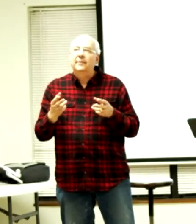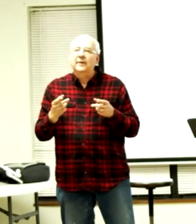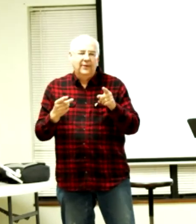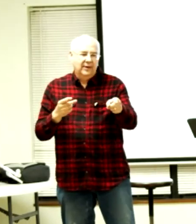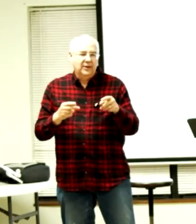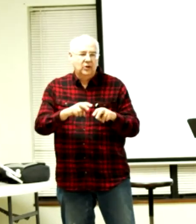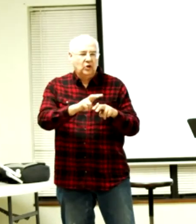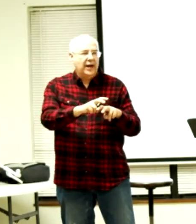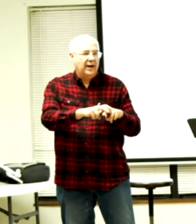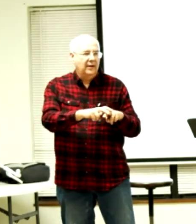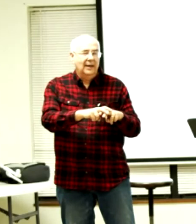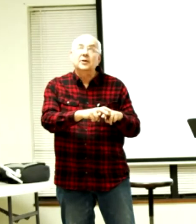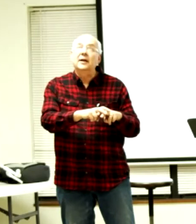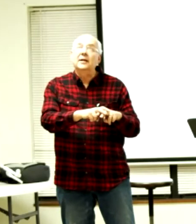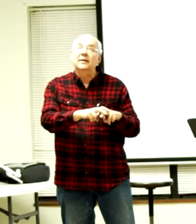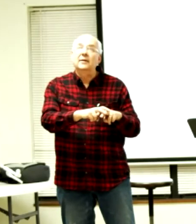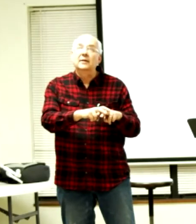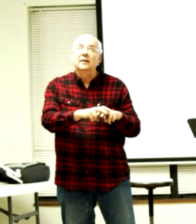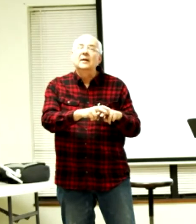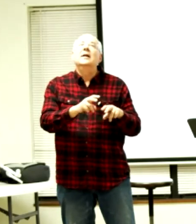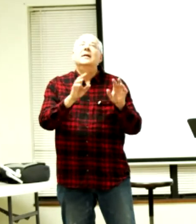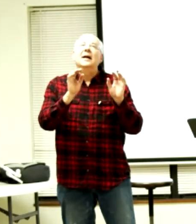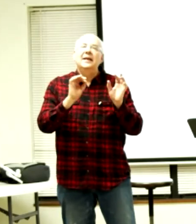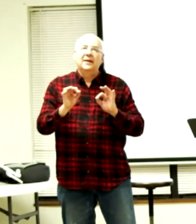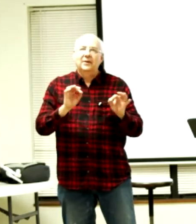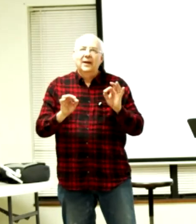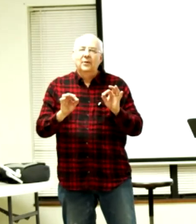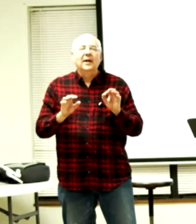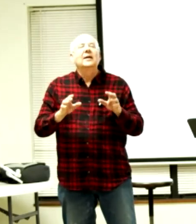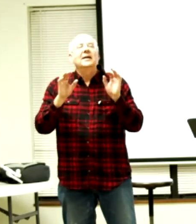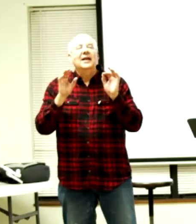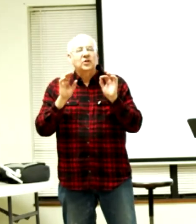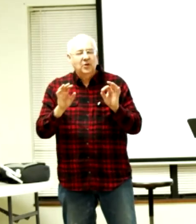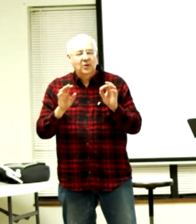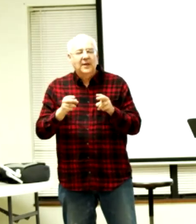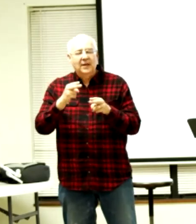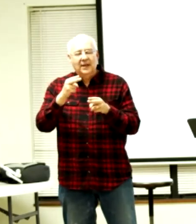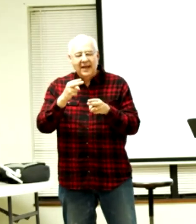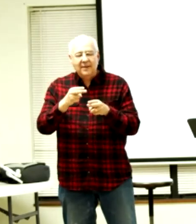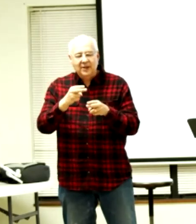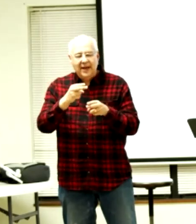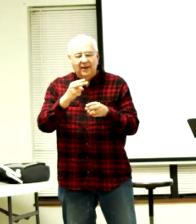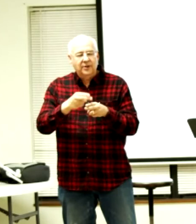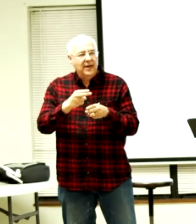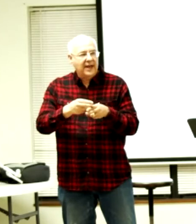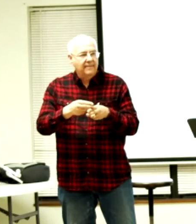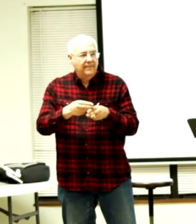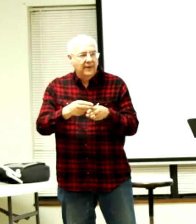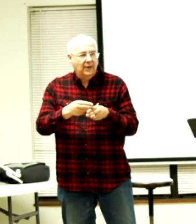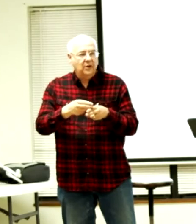if there's a chair, I'm sorry, I did that wrong. I did that the other way. It's two because a name is a noun. So name, I would do two